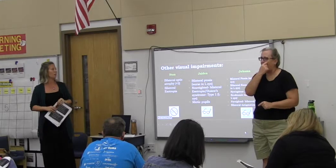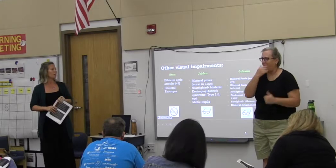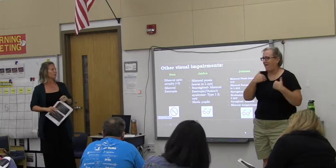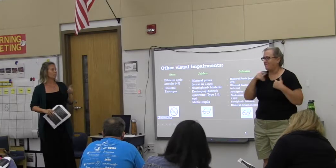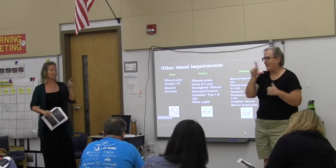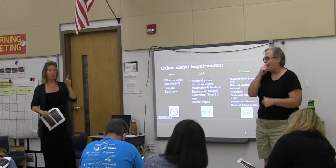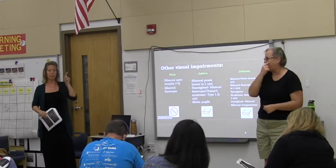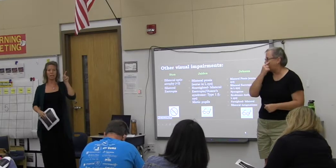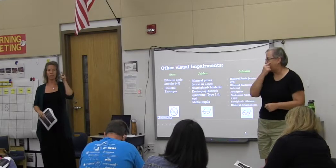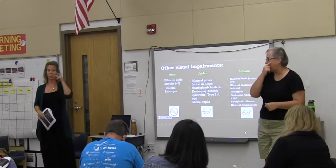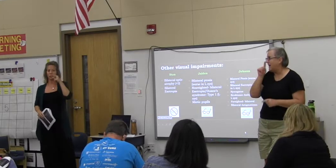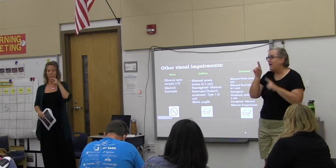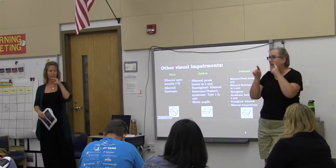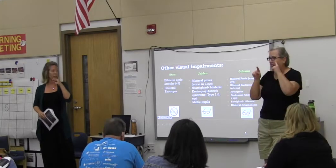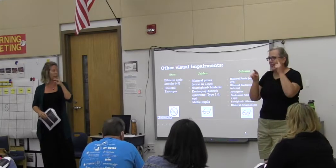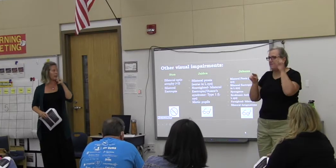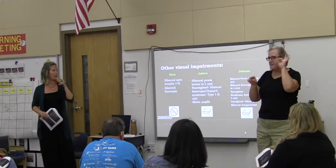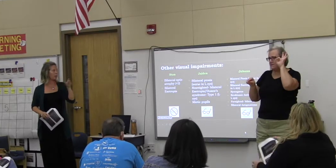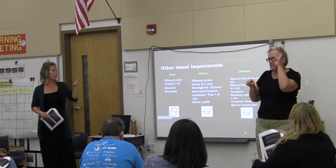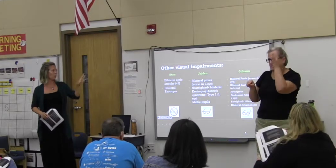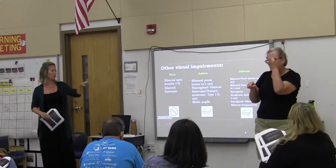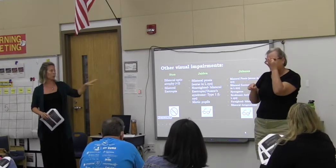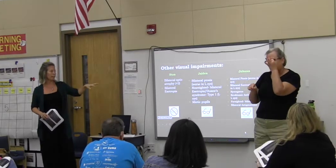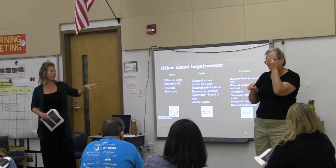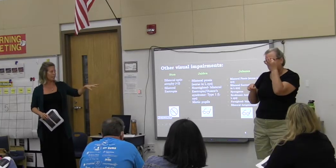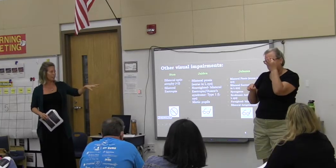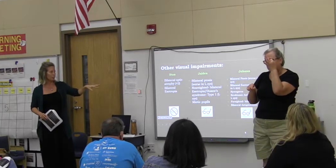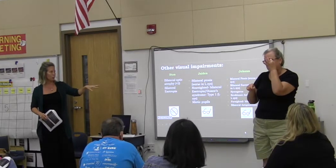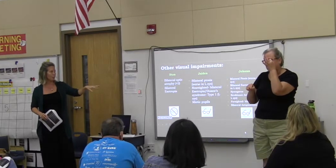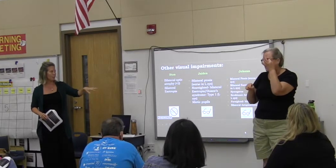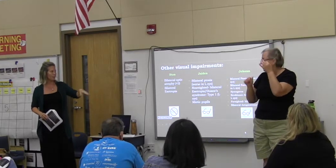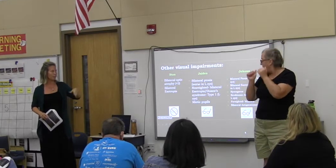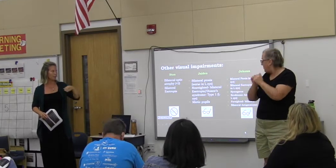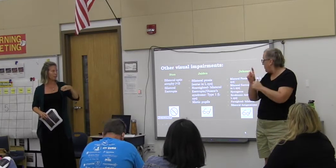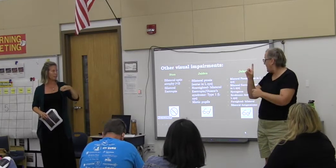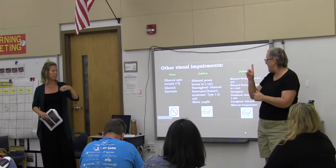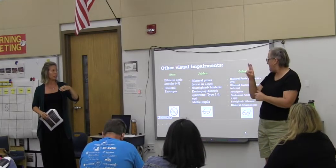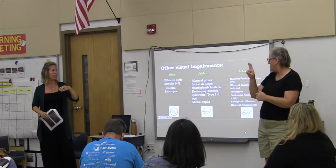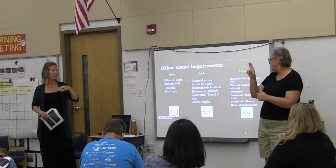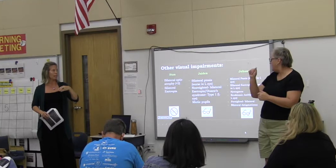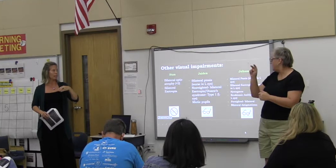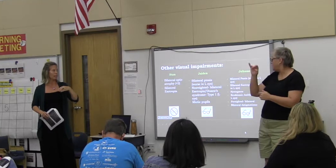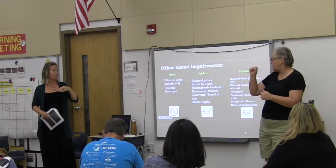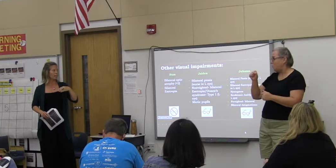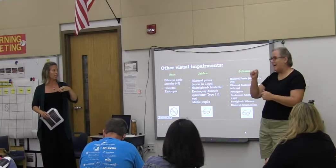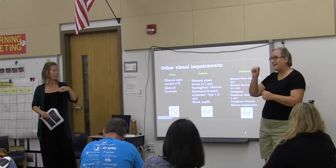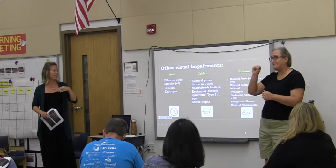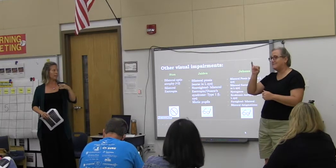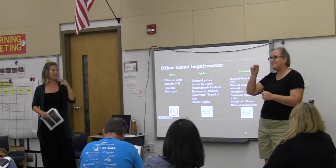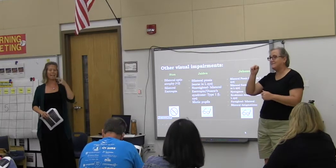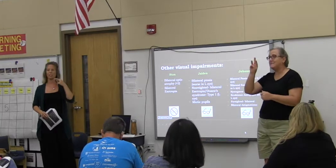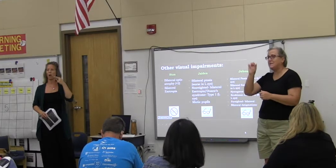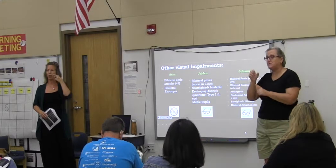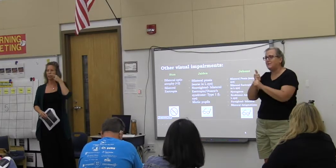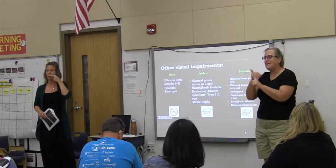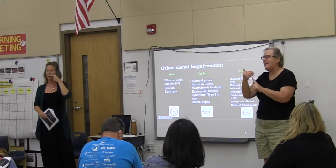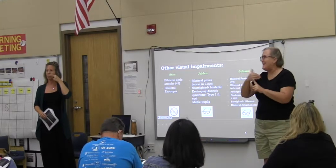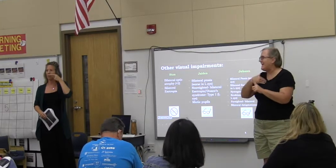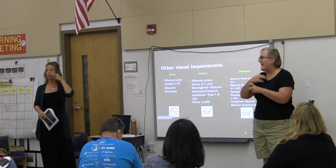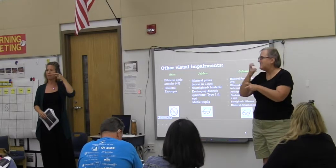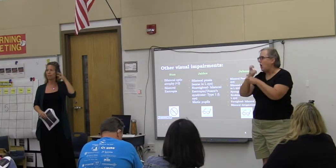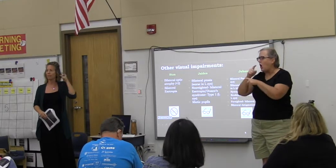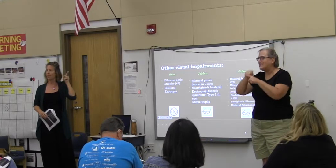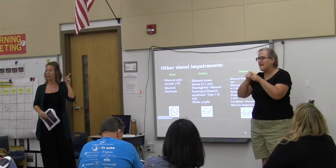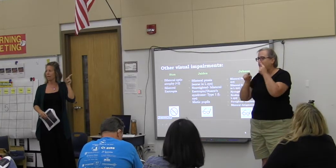it. So his left eye turns in, and then what the Duane syndrome basically just means is that he has a hard